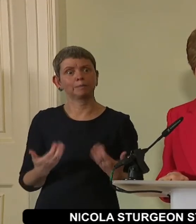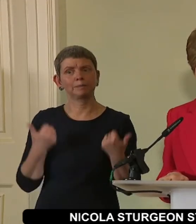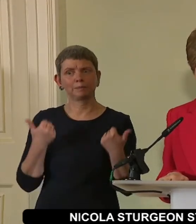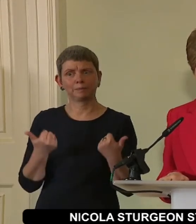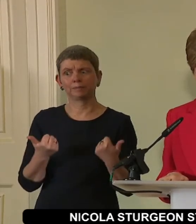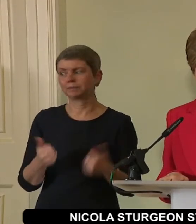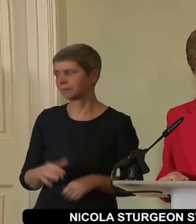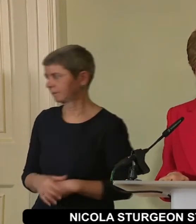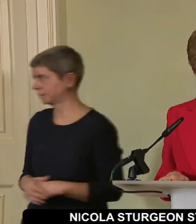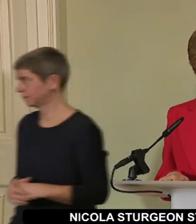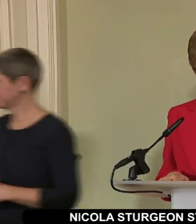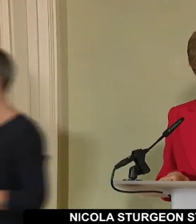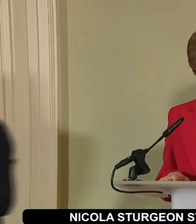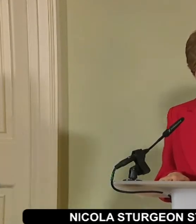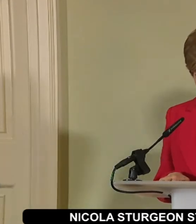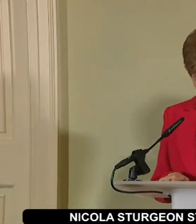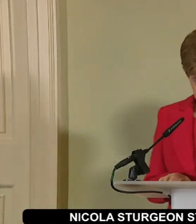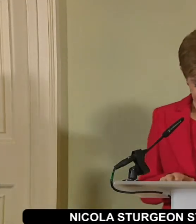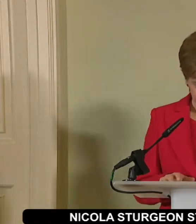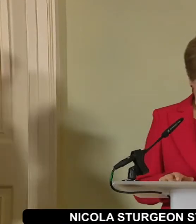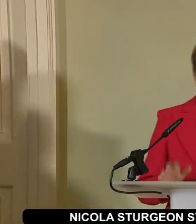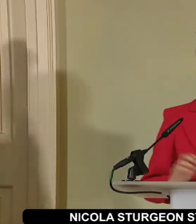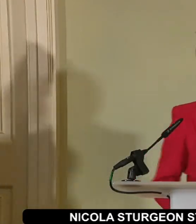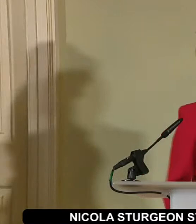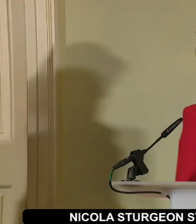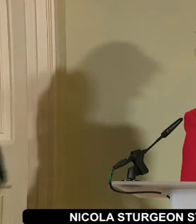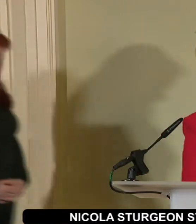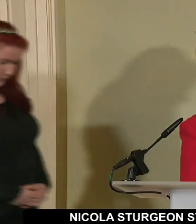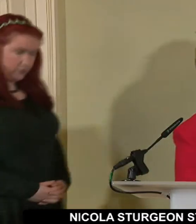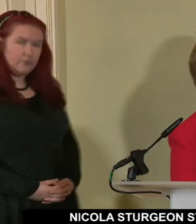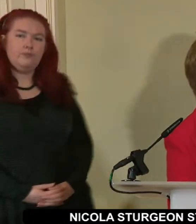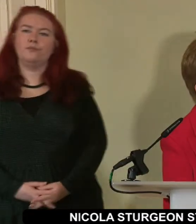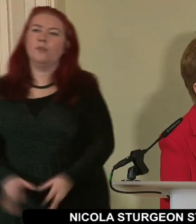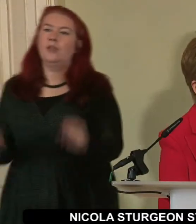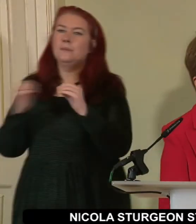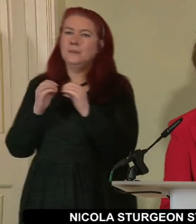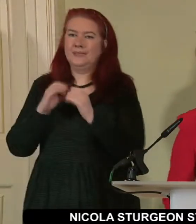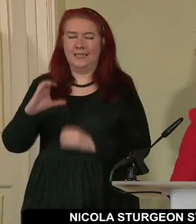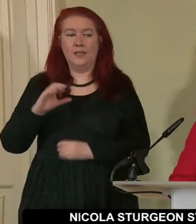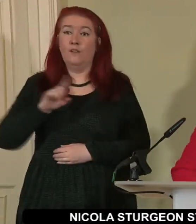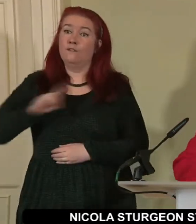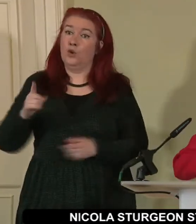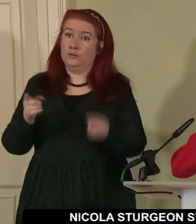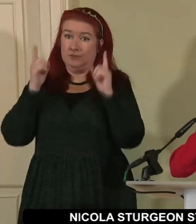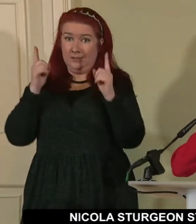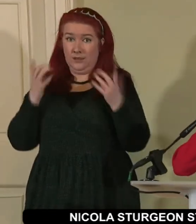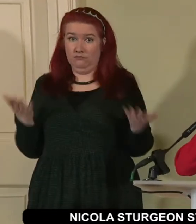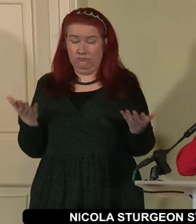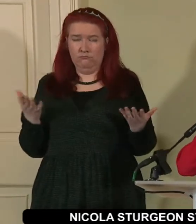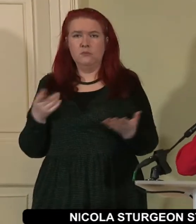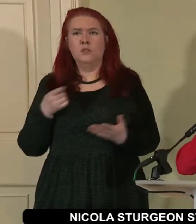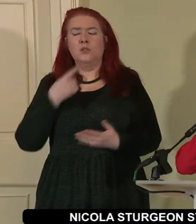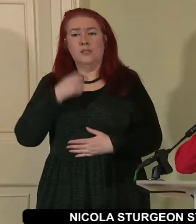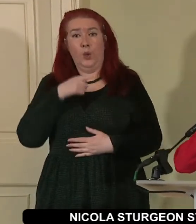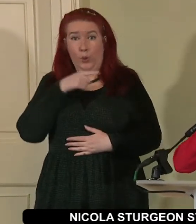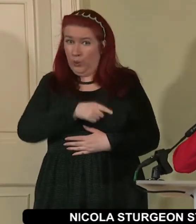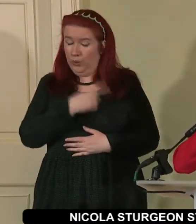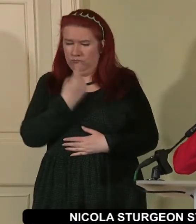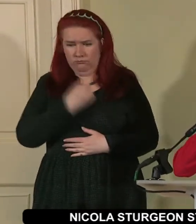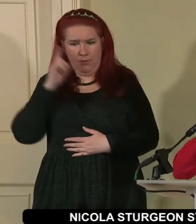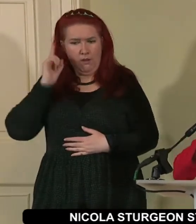now, and I'll start with Glen Campbell from the BBC. First Minister, if you can't lead Scotland